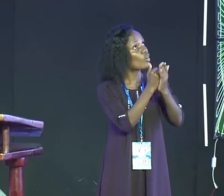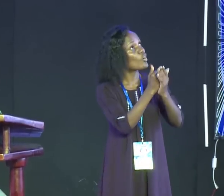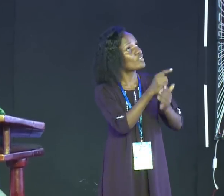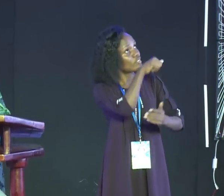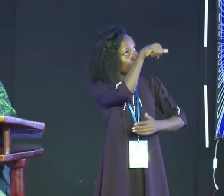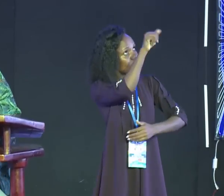He is rich in